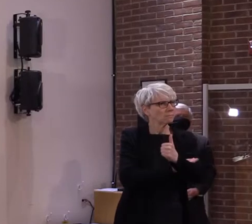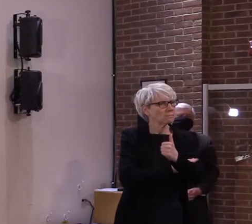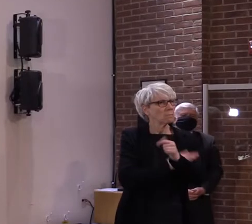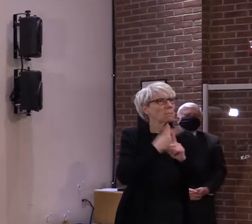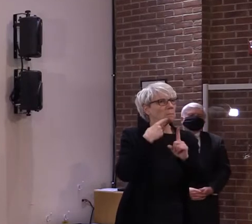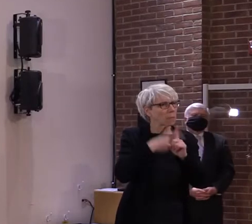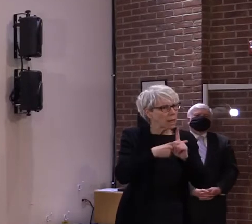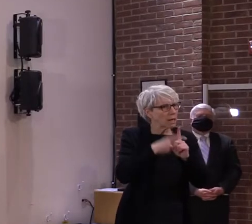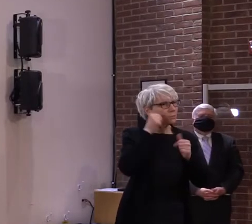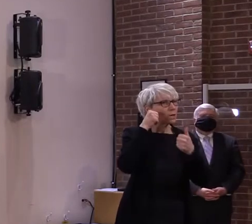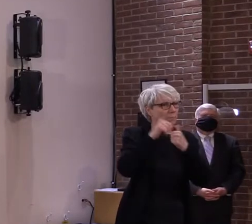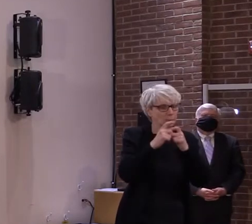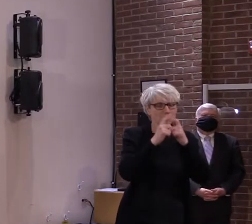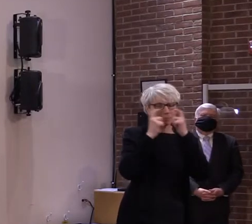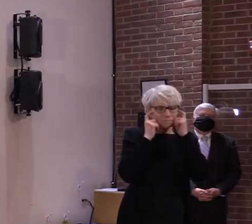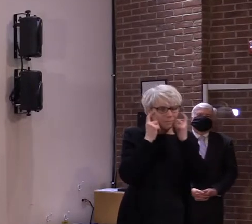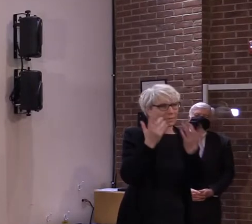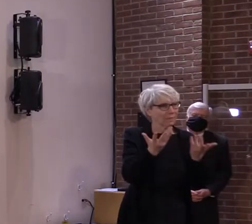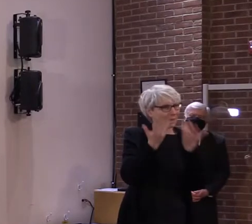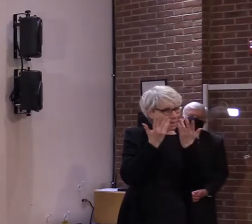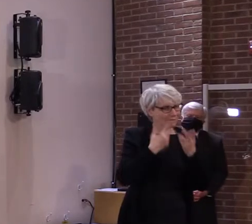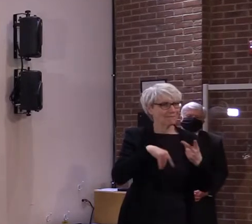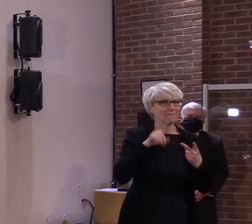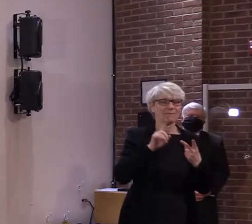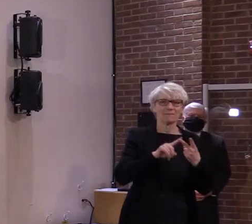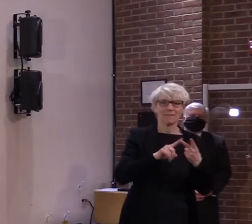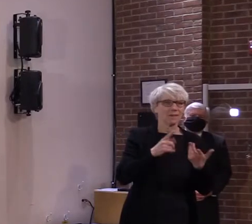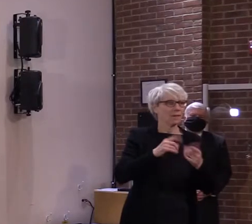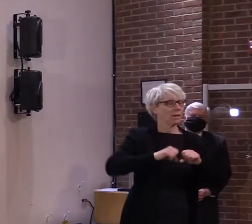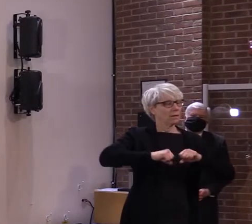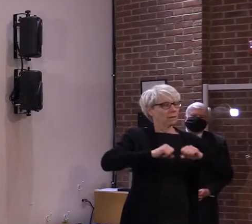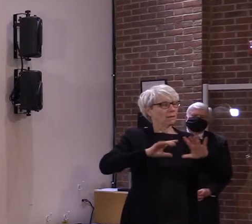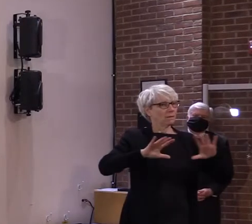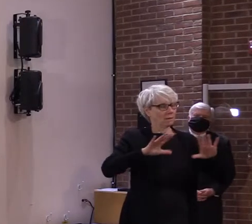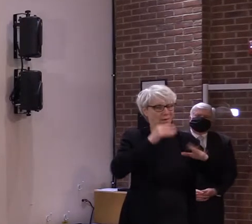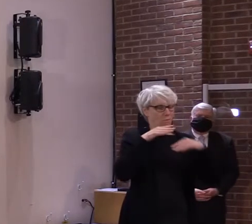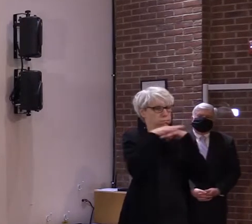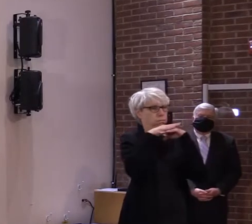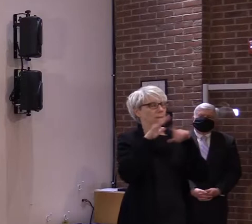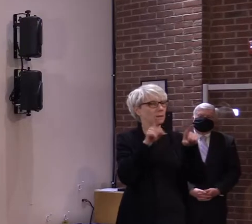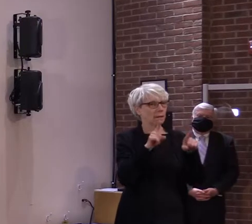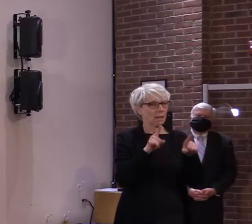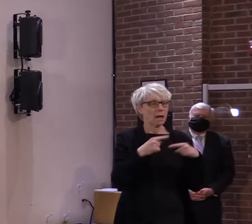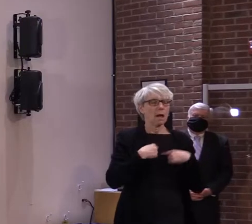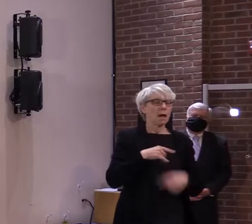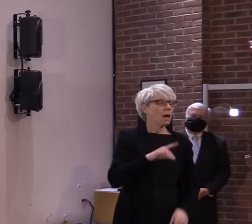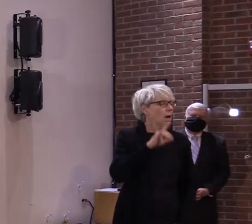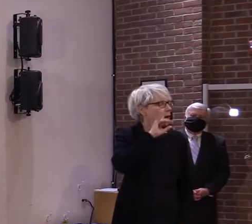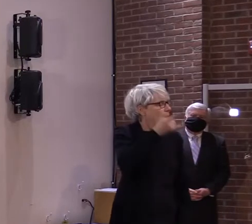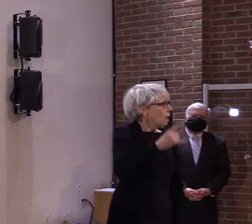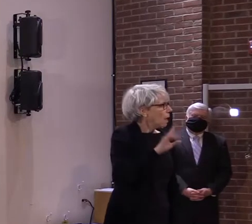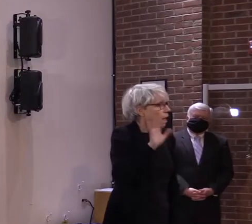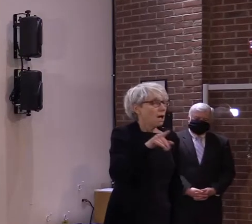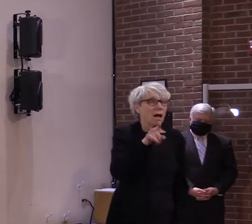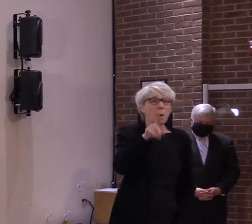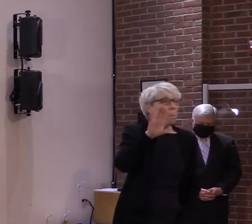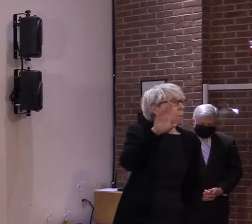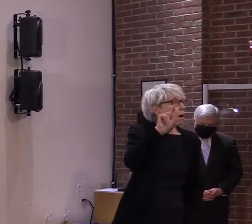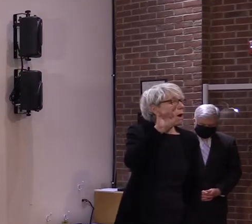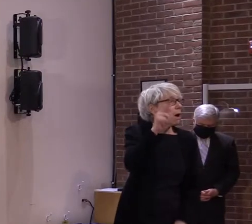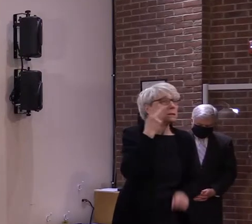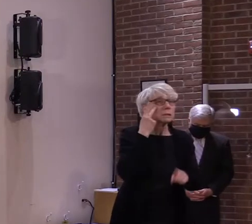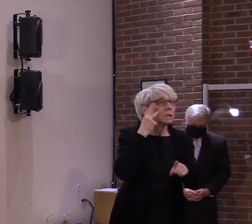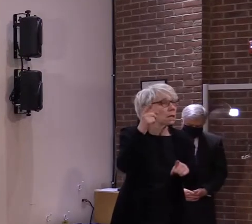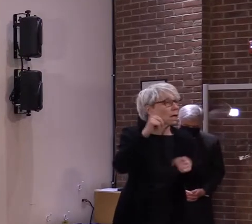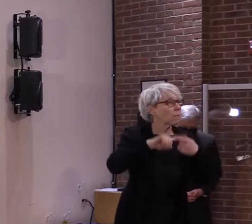prevention guidance. No matter how tired you are of the pandemic, what your friends and family are doing, or what you're seeing people do